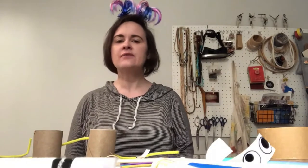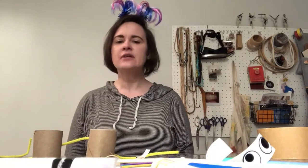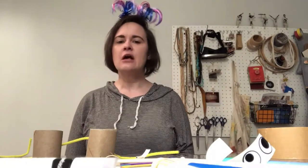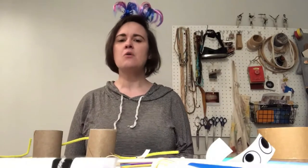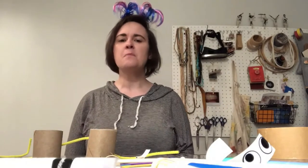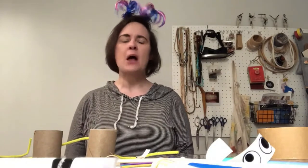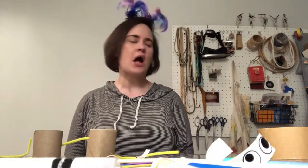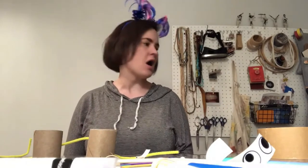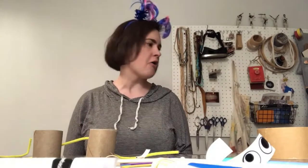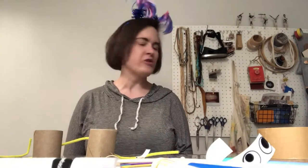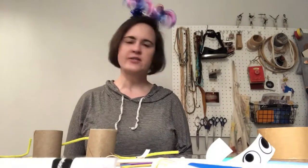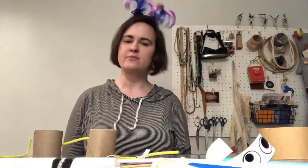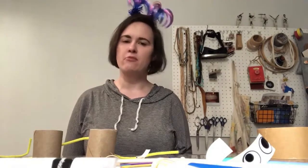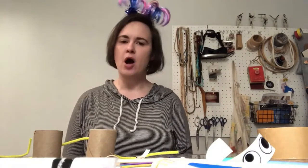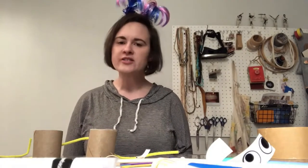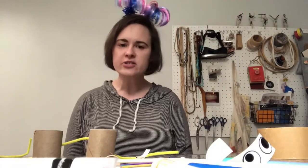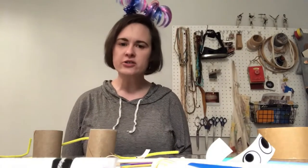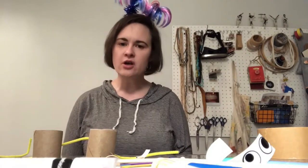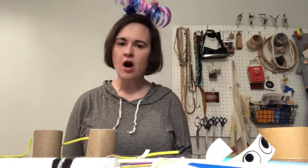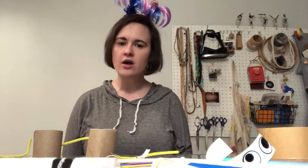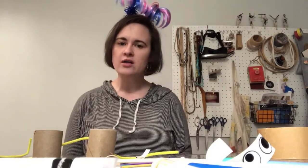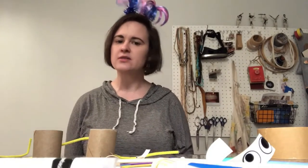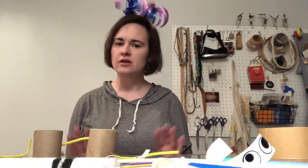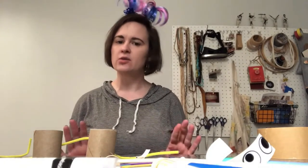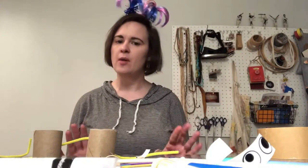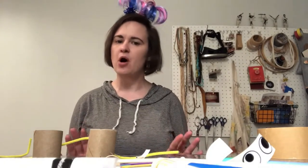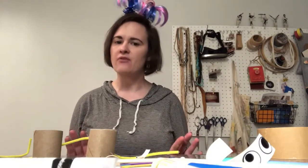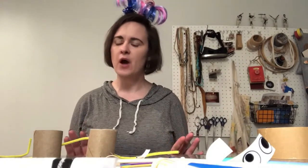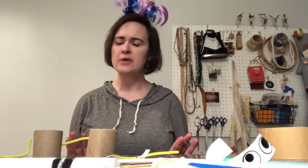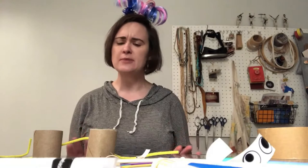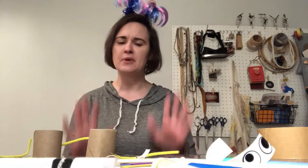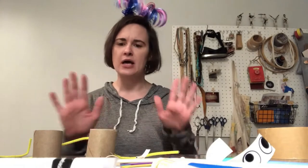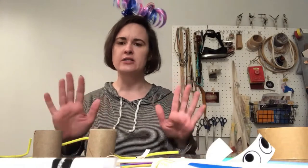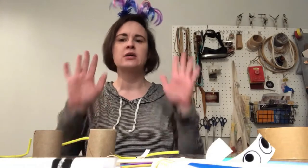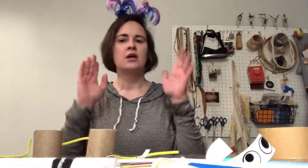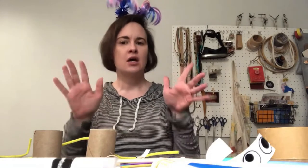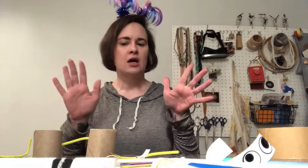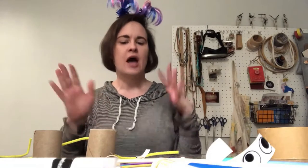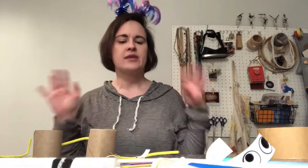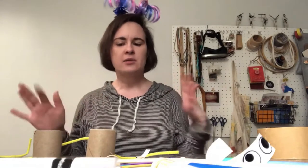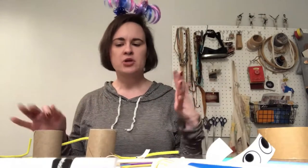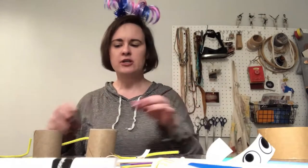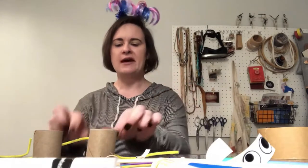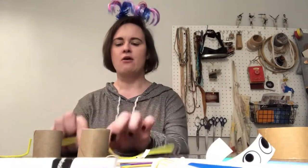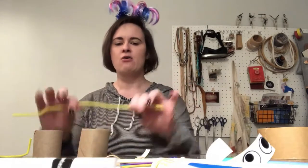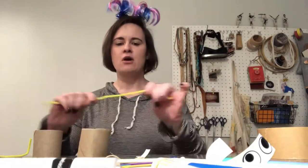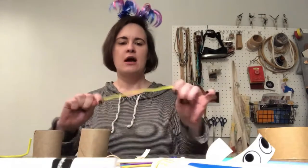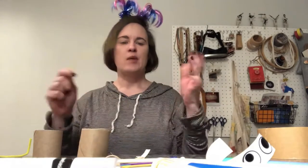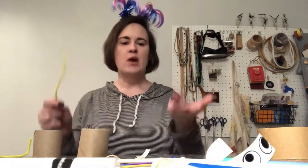video. All this monster talk is starting to rub off on me, but I think I'm good now. I'm ready